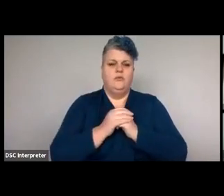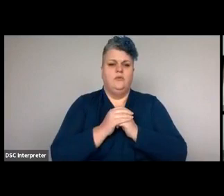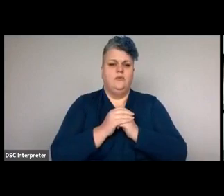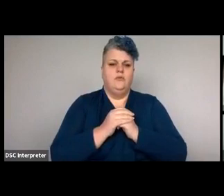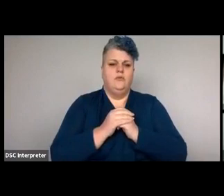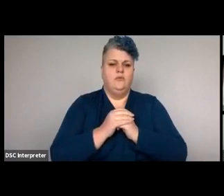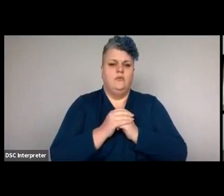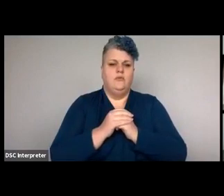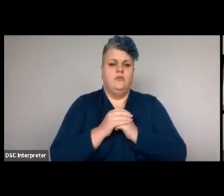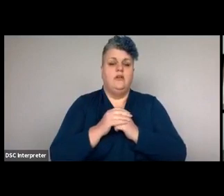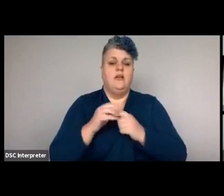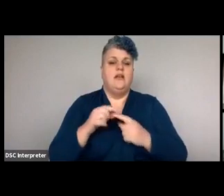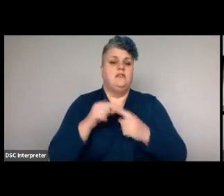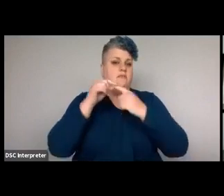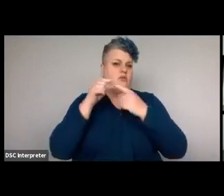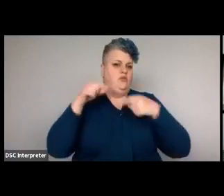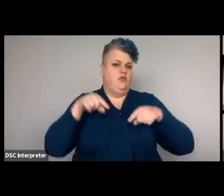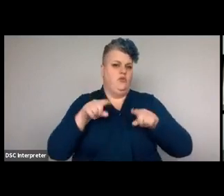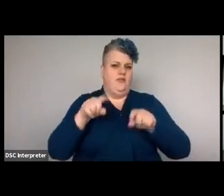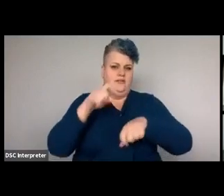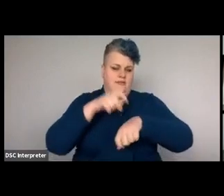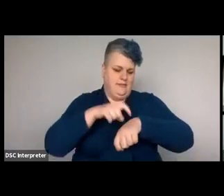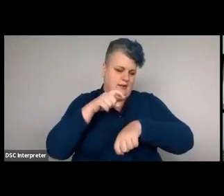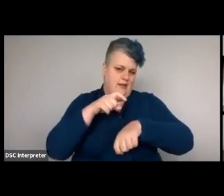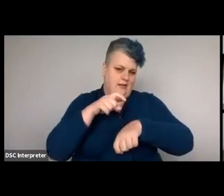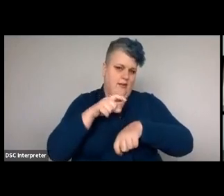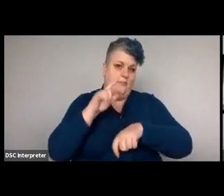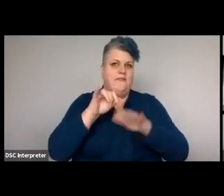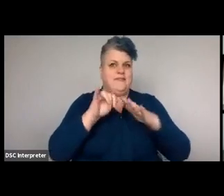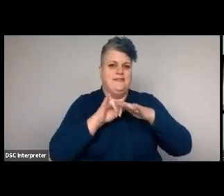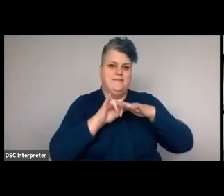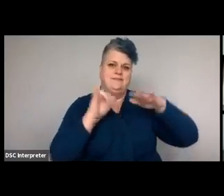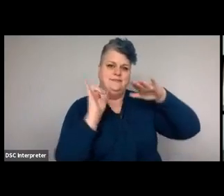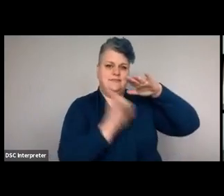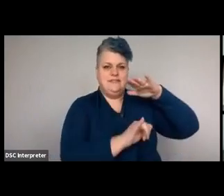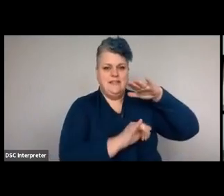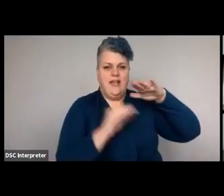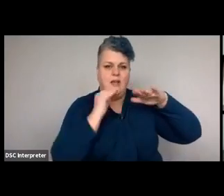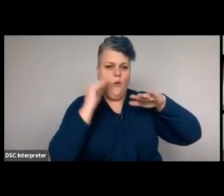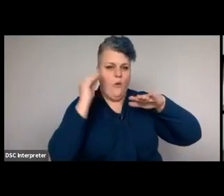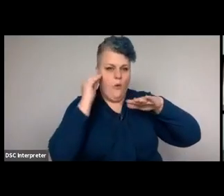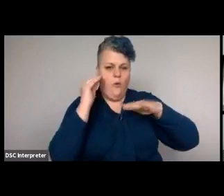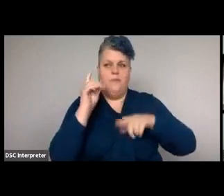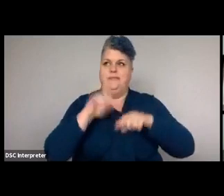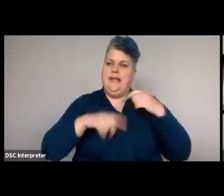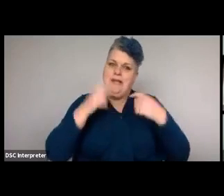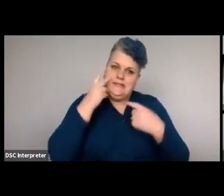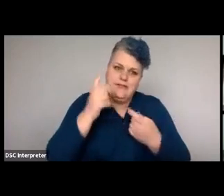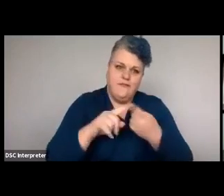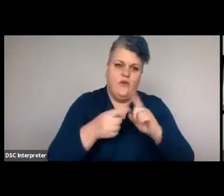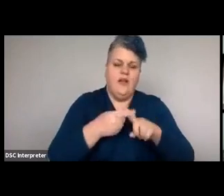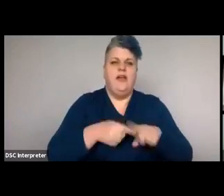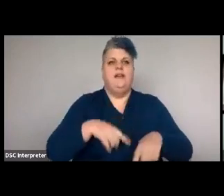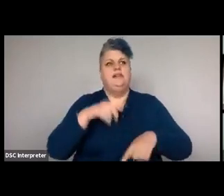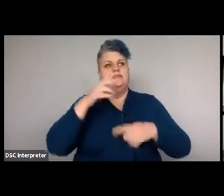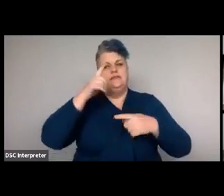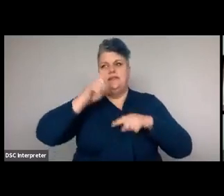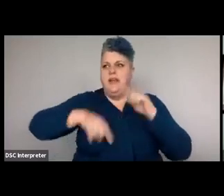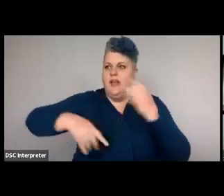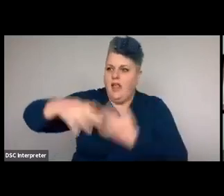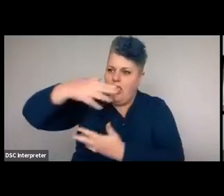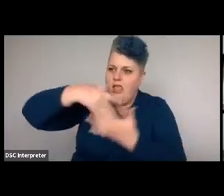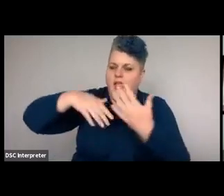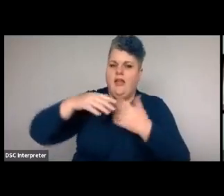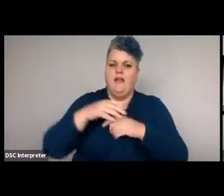doing especially during this time of stay-at-home orders, and not being able to see your friends, not being able to be around the people